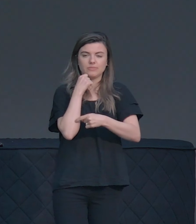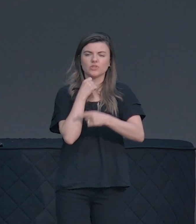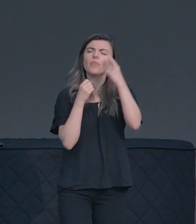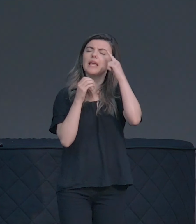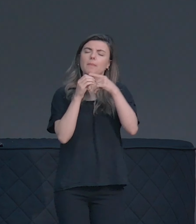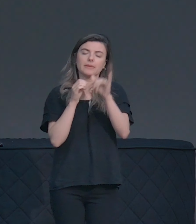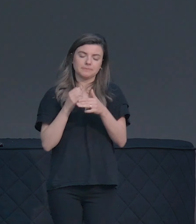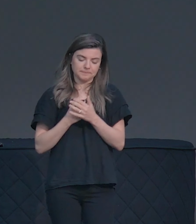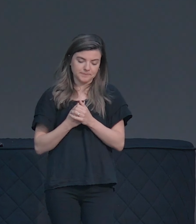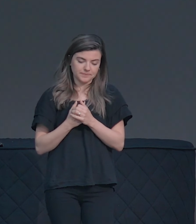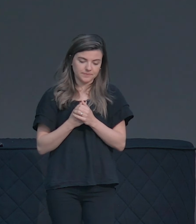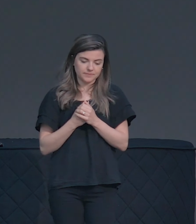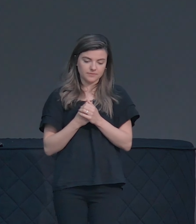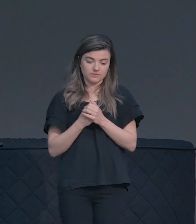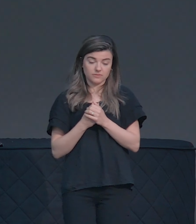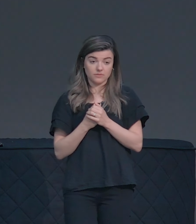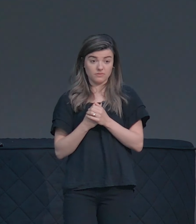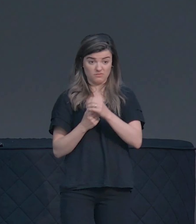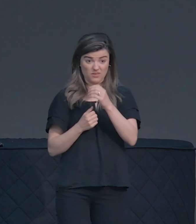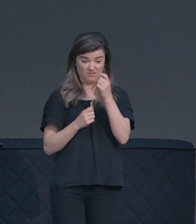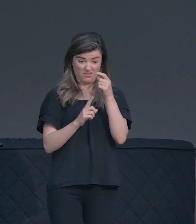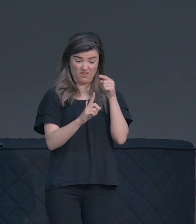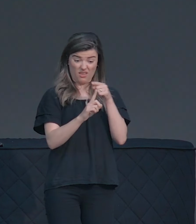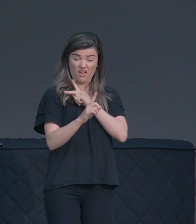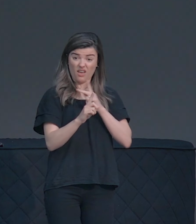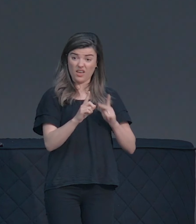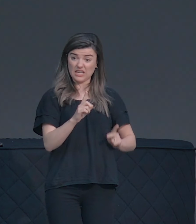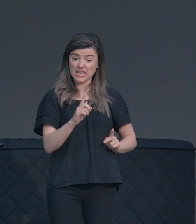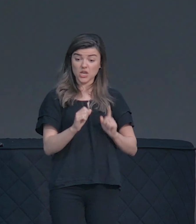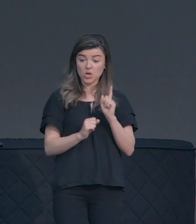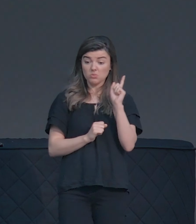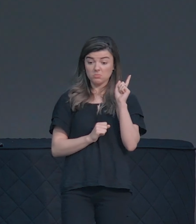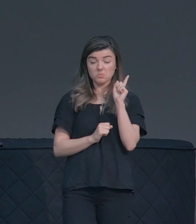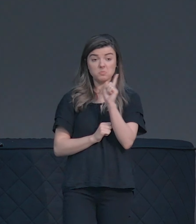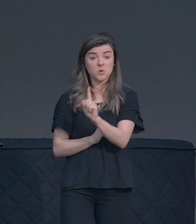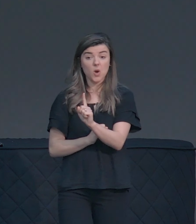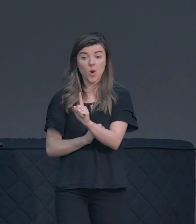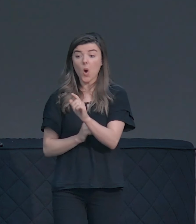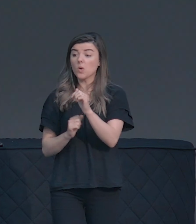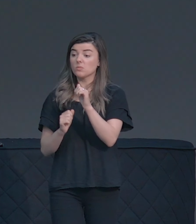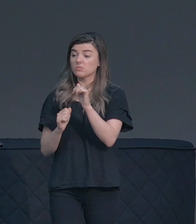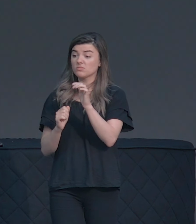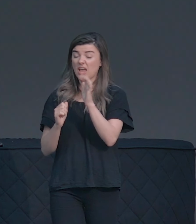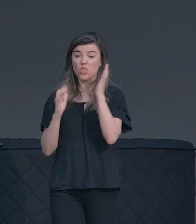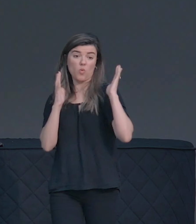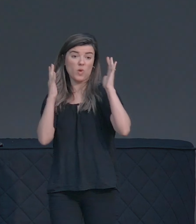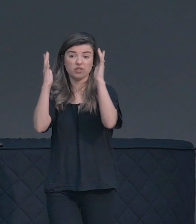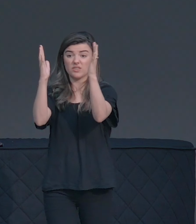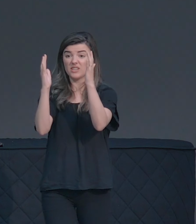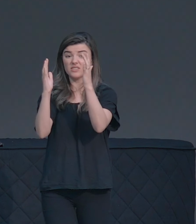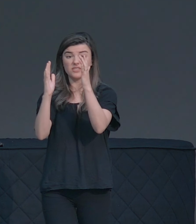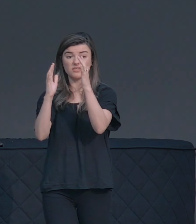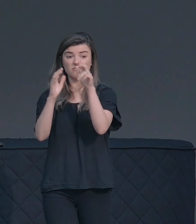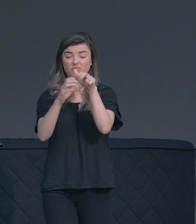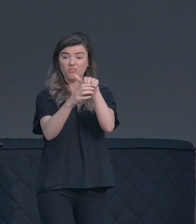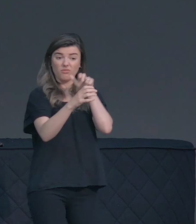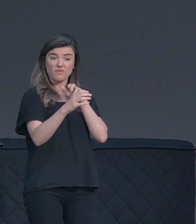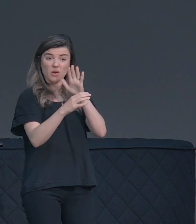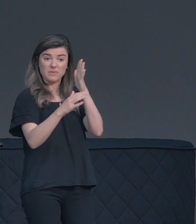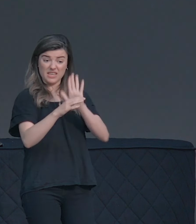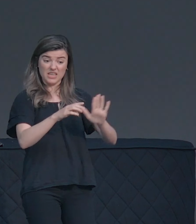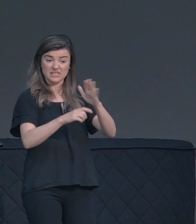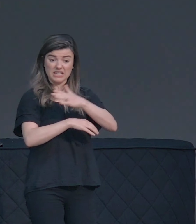it. Would a king go to spend time in the wilderness away from the comforts of his